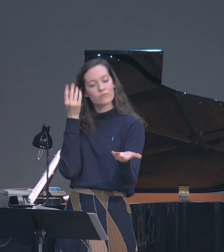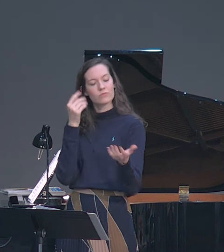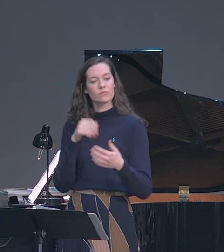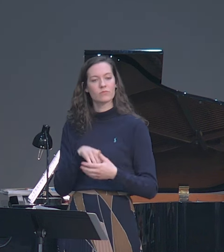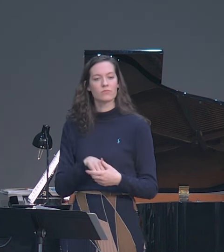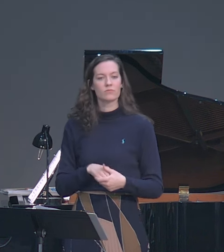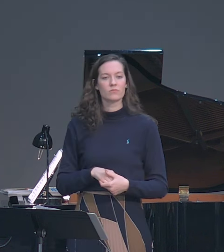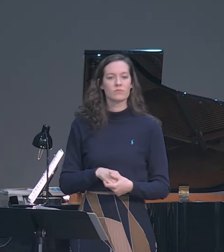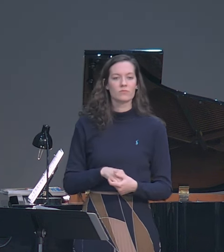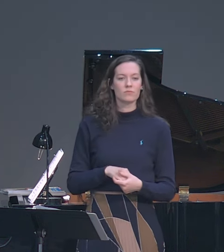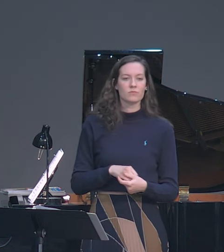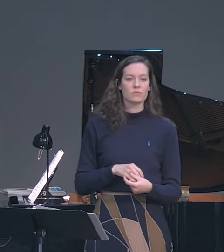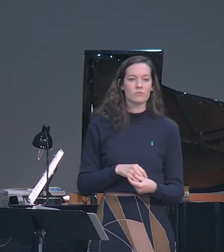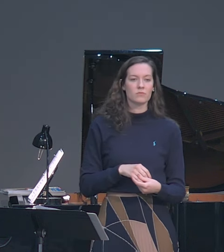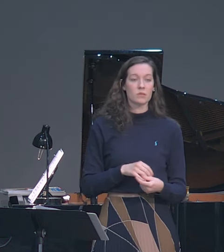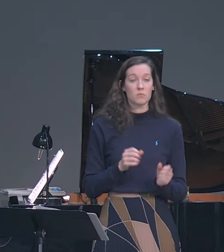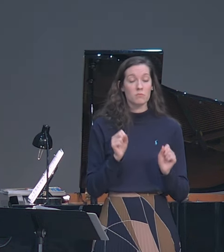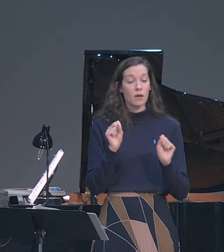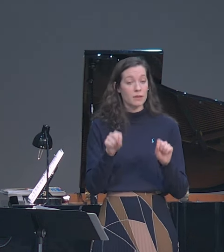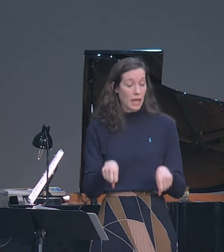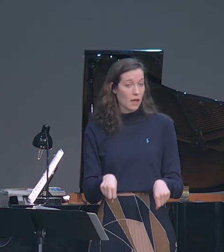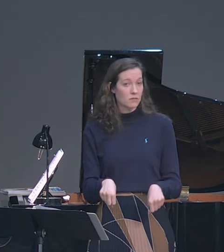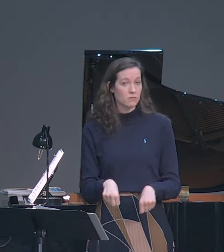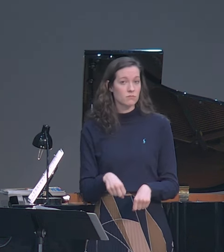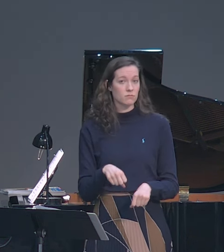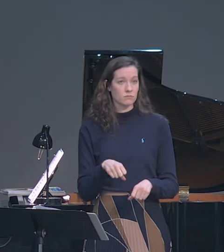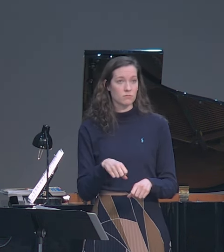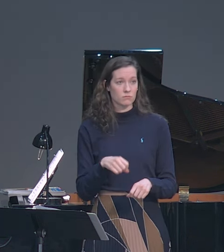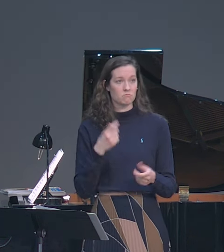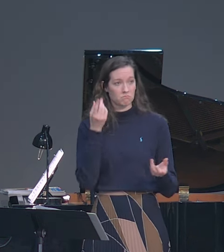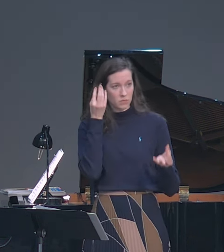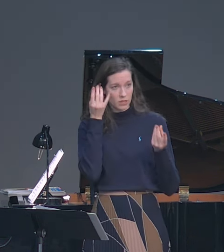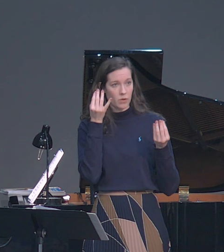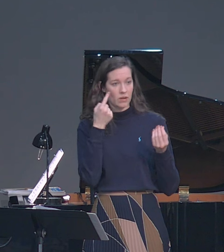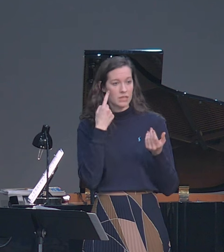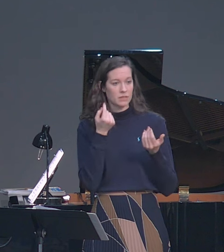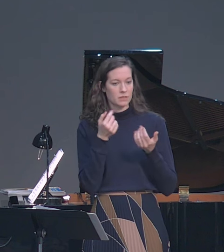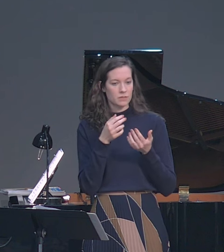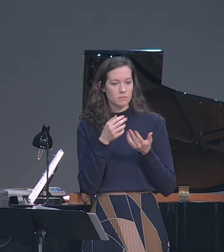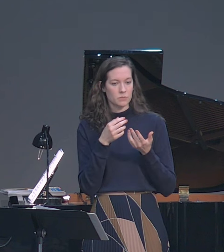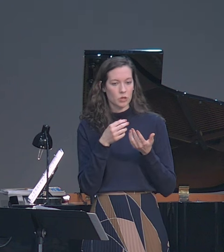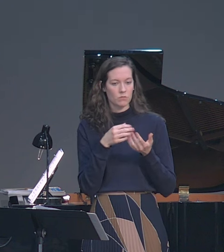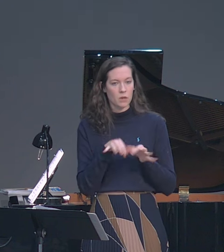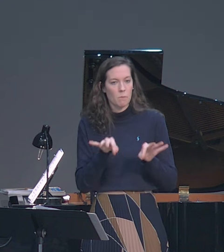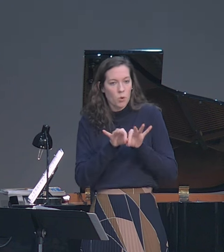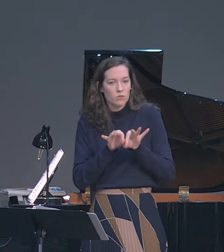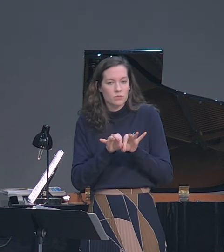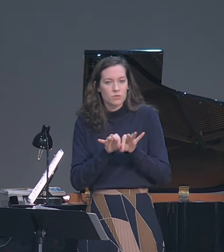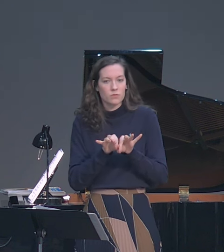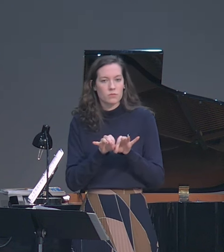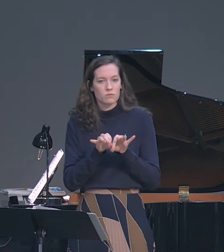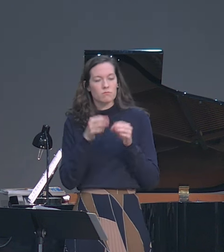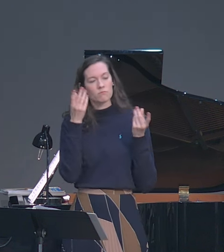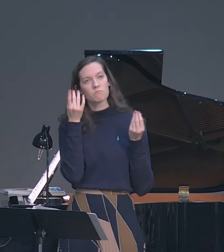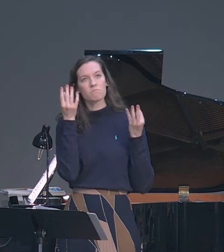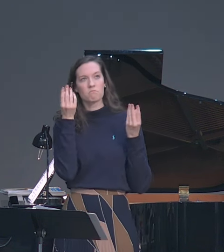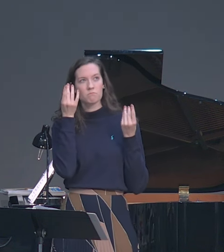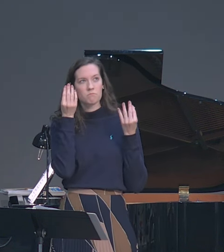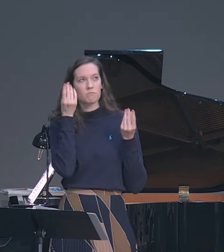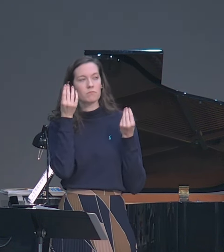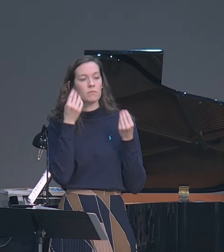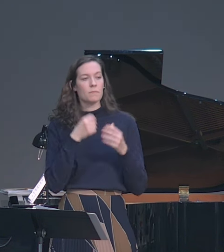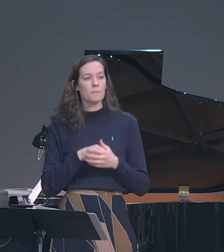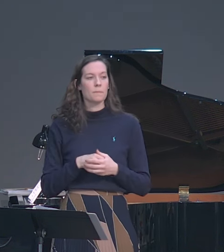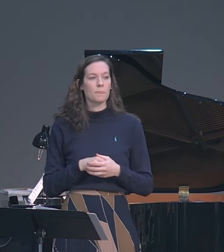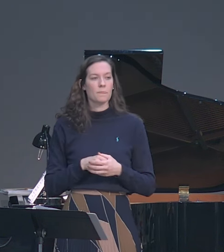symbols indicate? And we can certainly do that. And I think it would be meaningful to do that as we just think about them. But